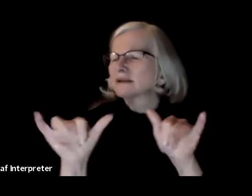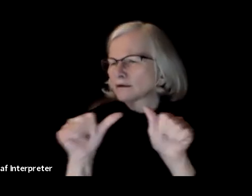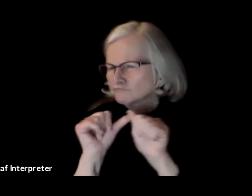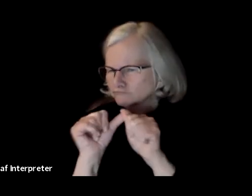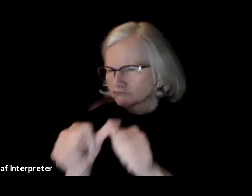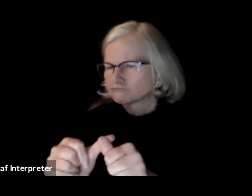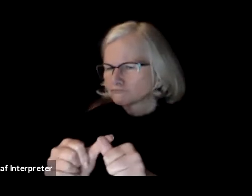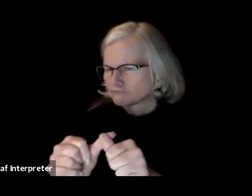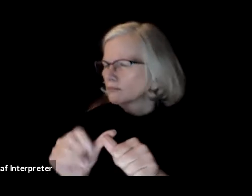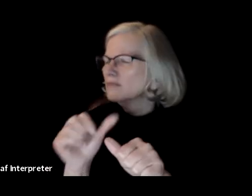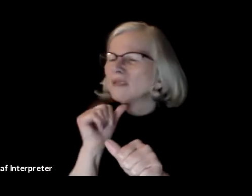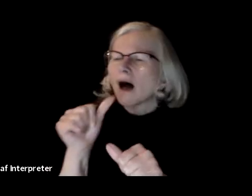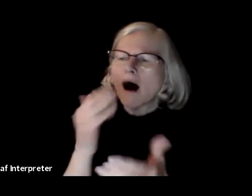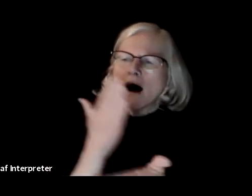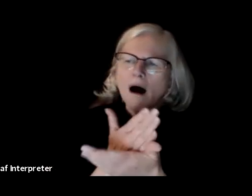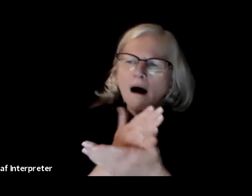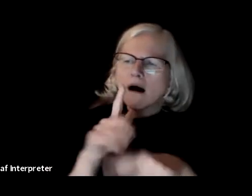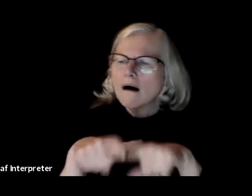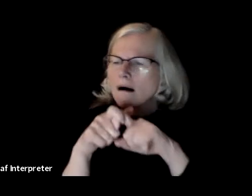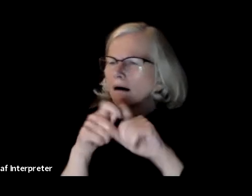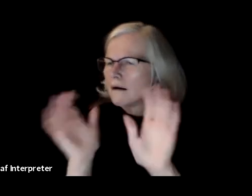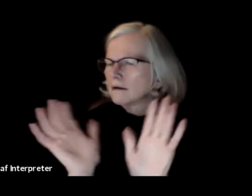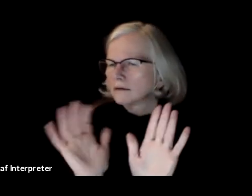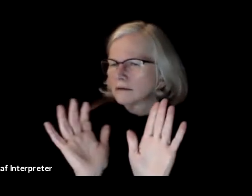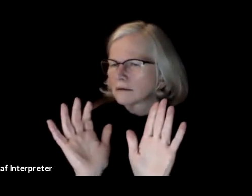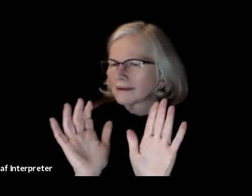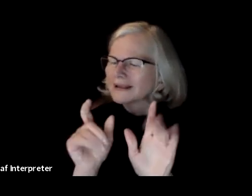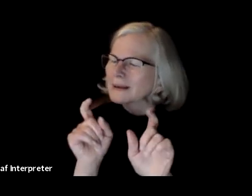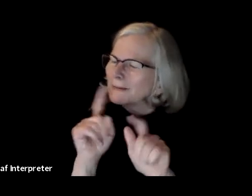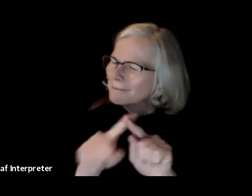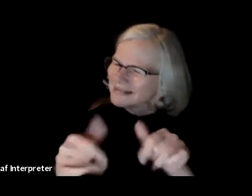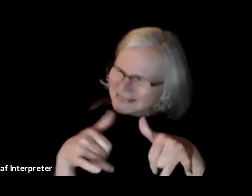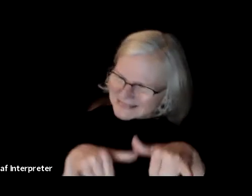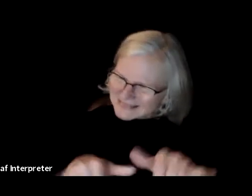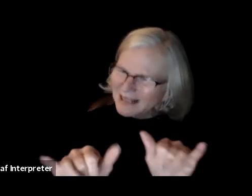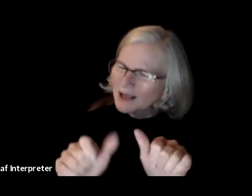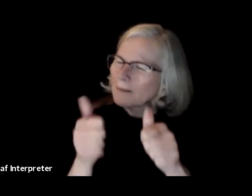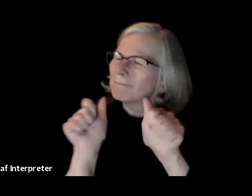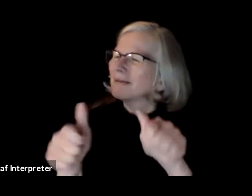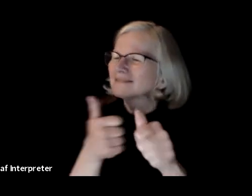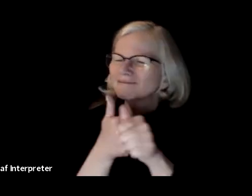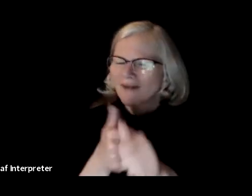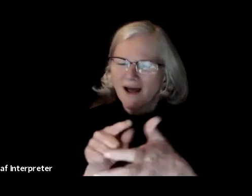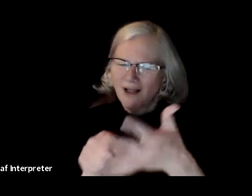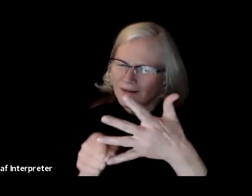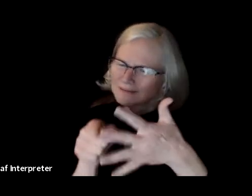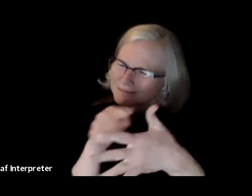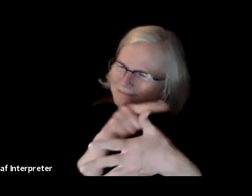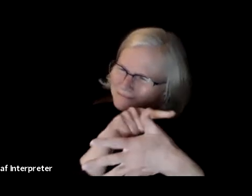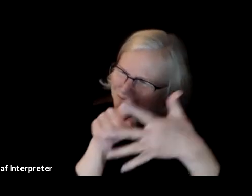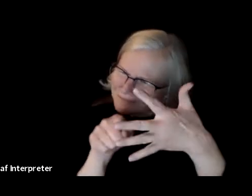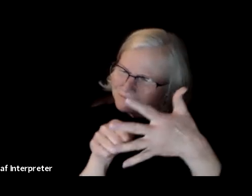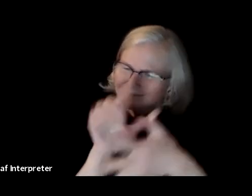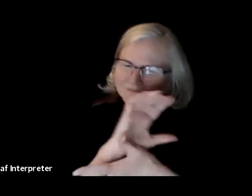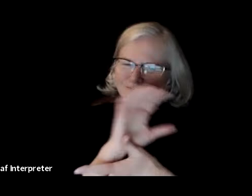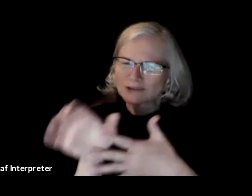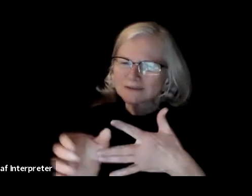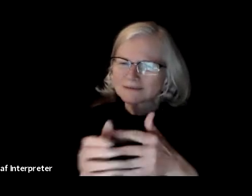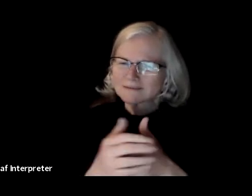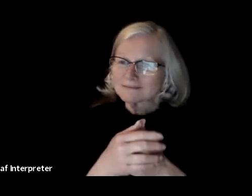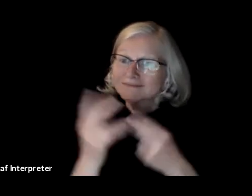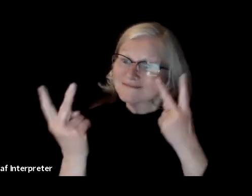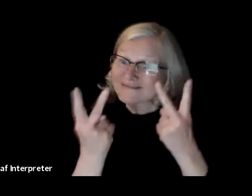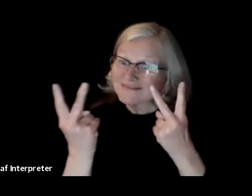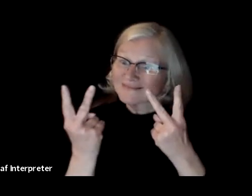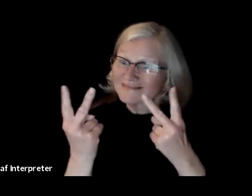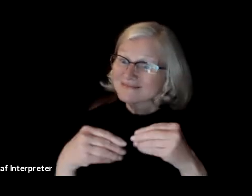met. Vaccinations for residents have brought much hope and joy back to these settings.